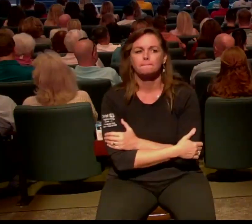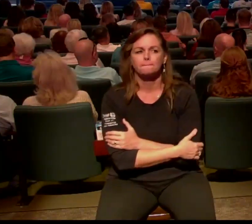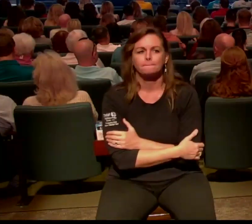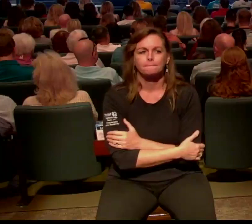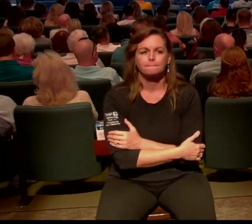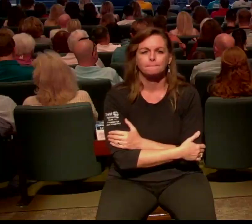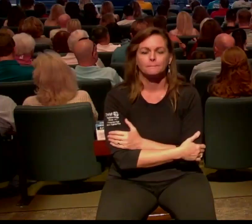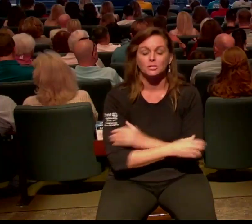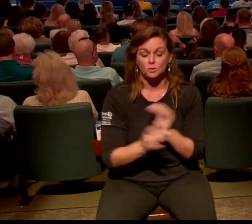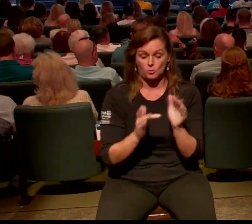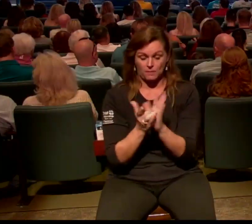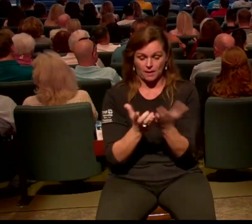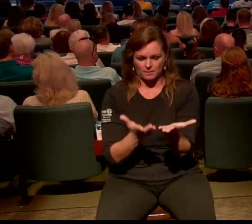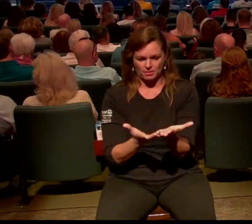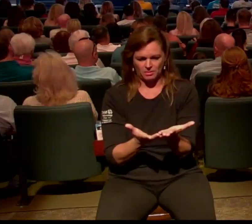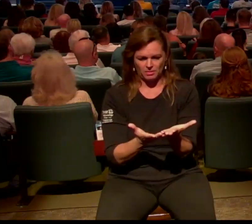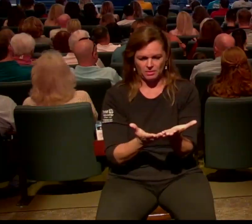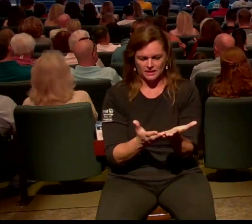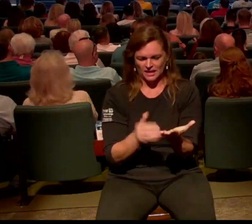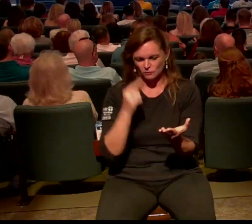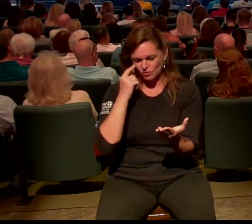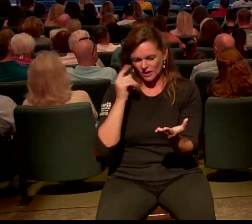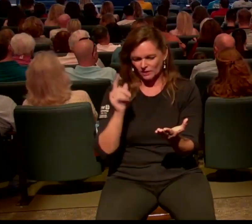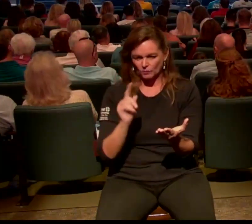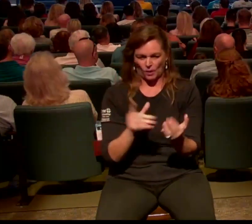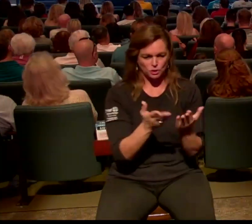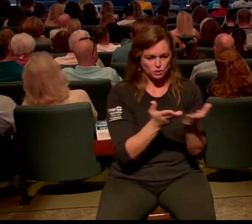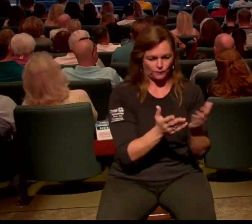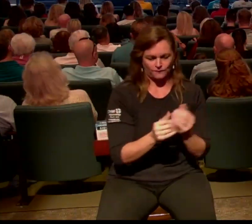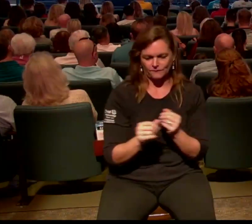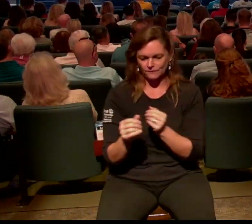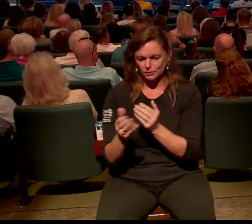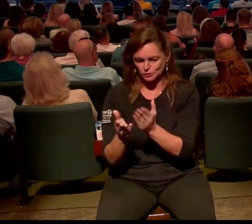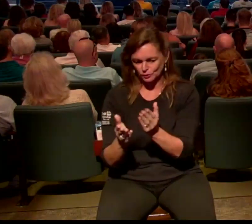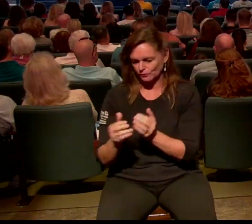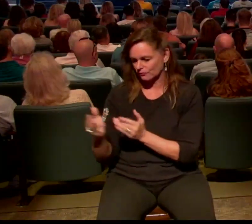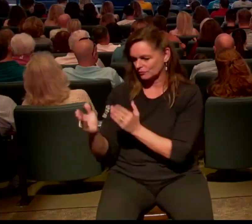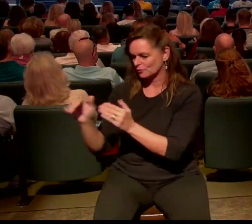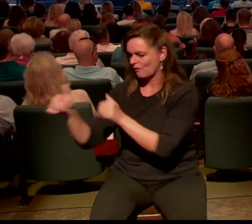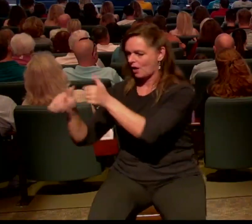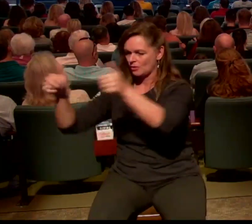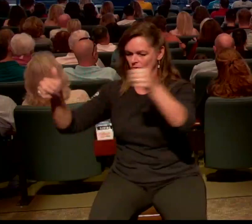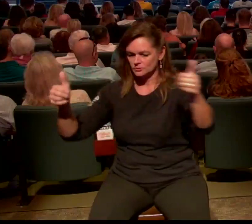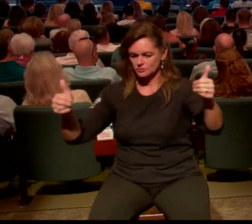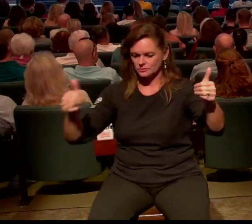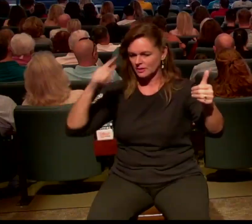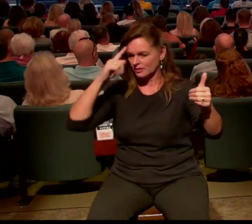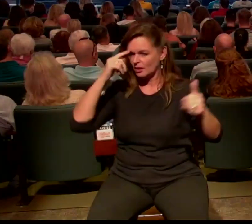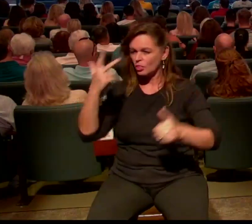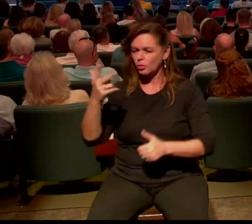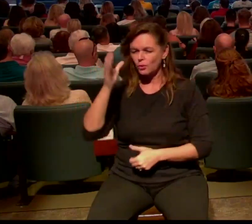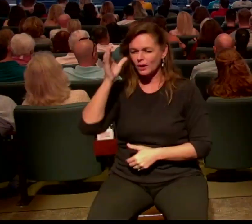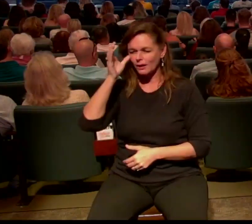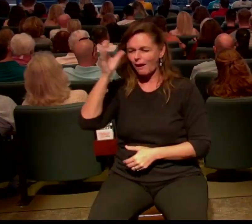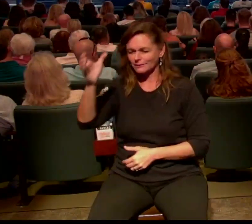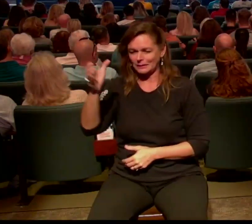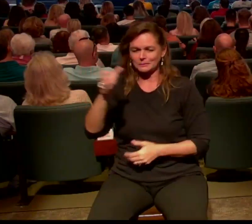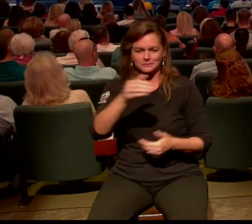others, there are three major pictures I want us to have today. The first one is